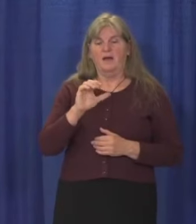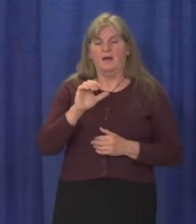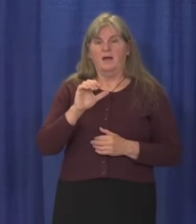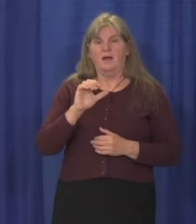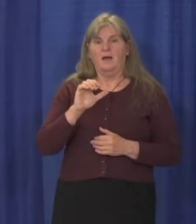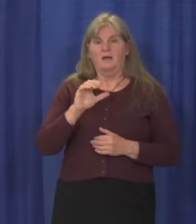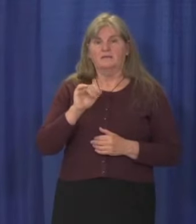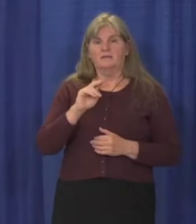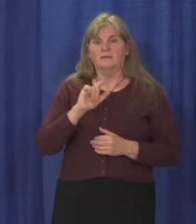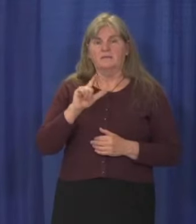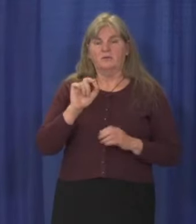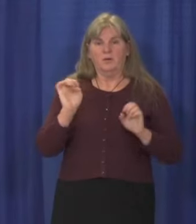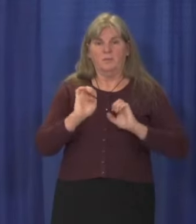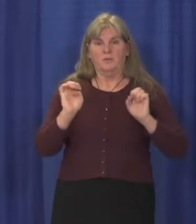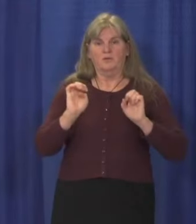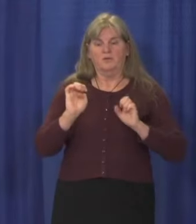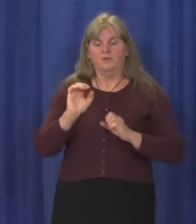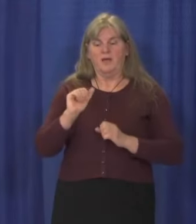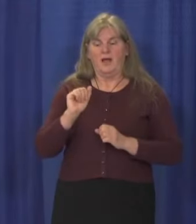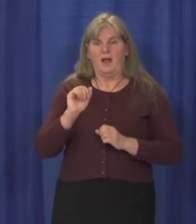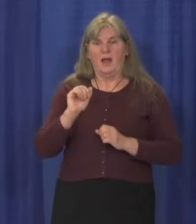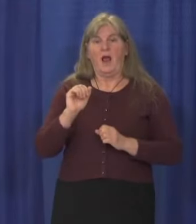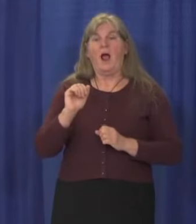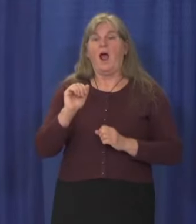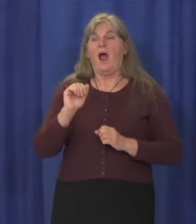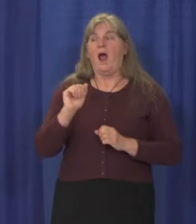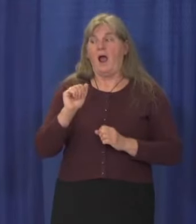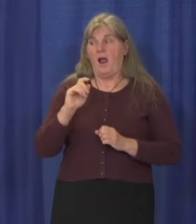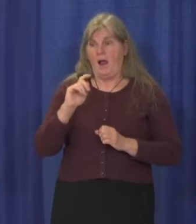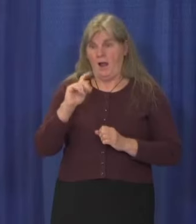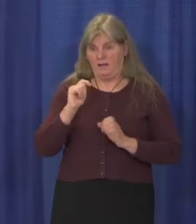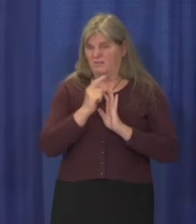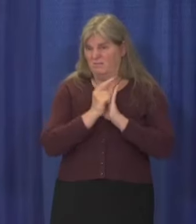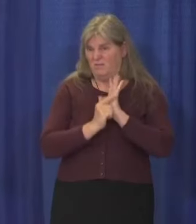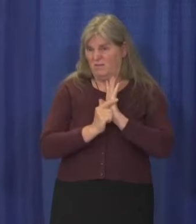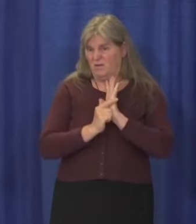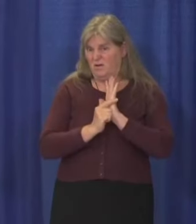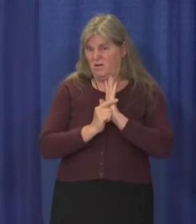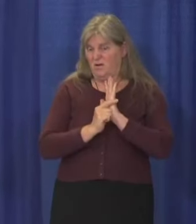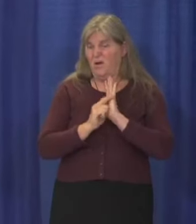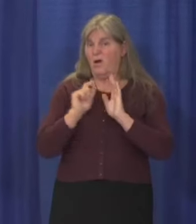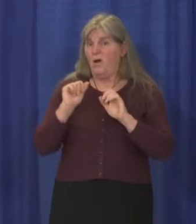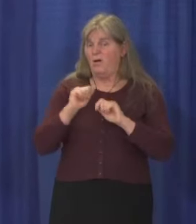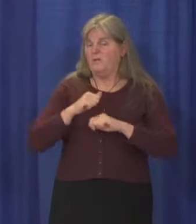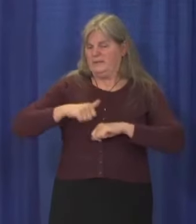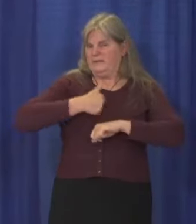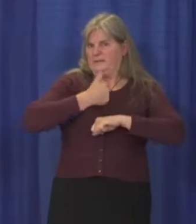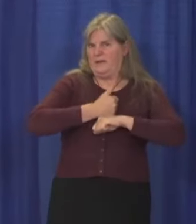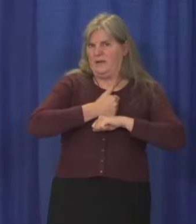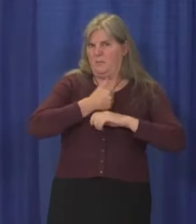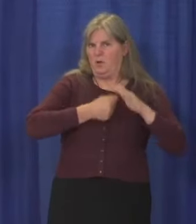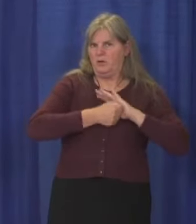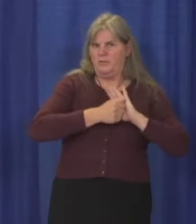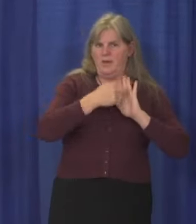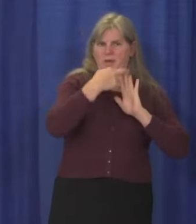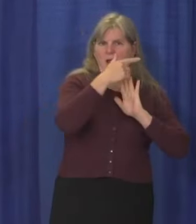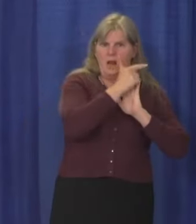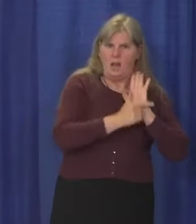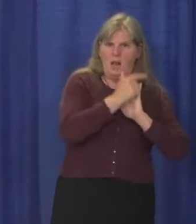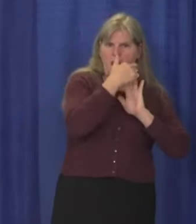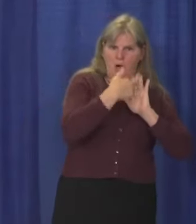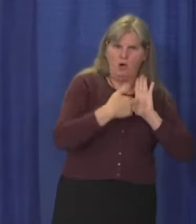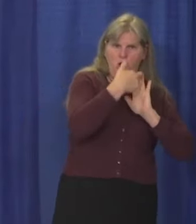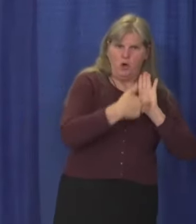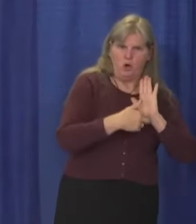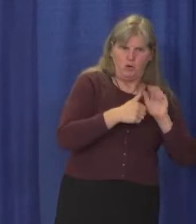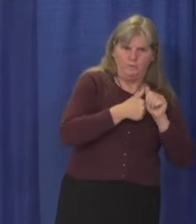of emergency therein, that would mean that all of the restrictions that are introduced will be lifted. As far